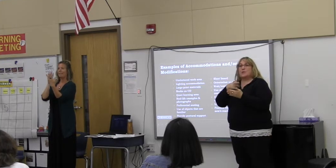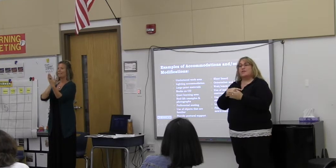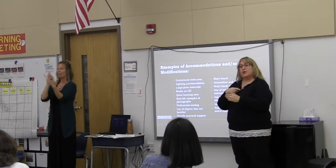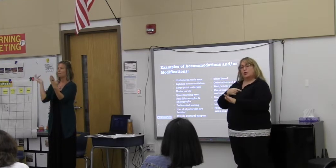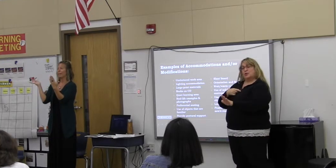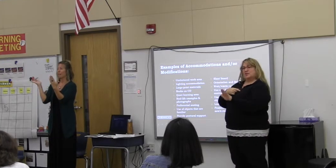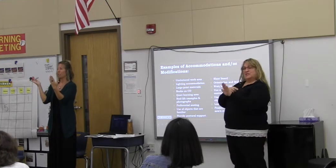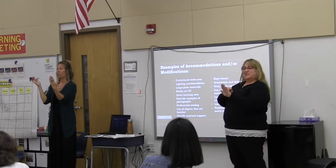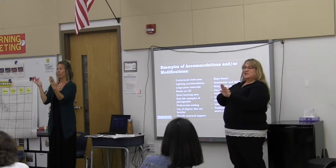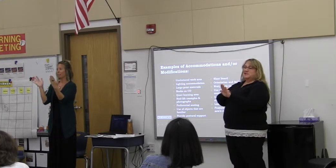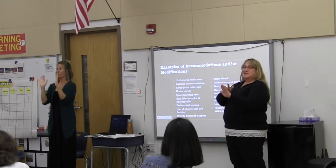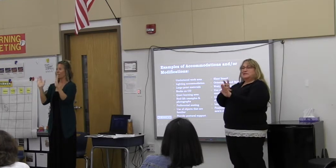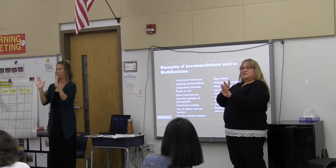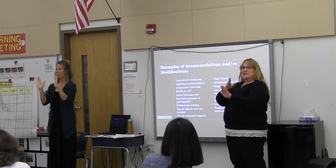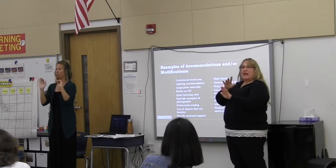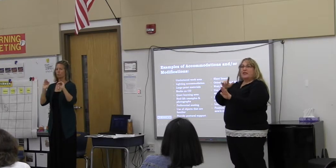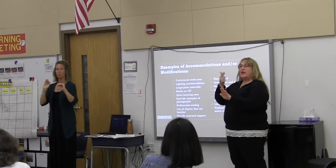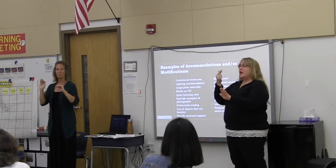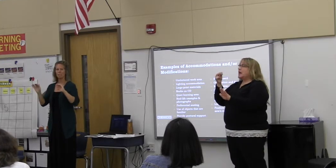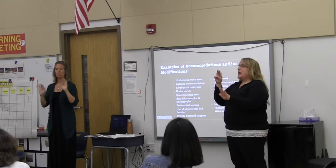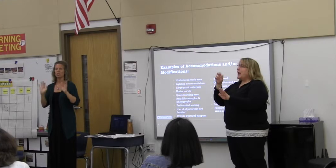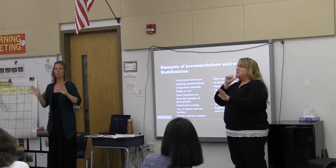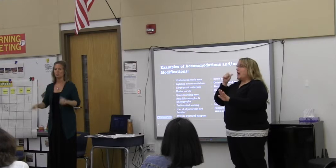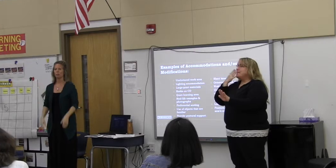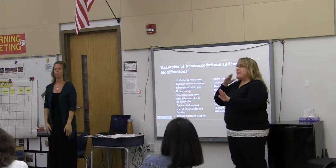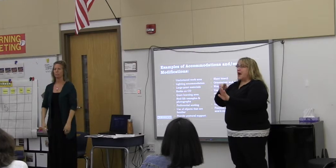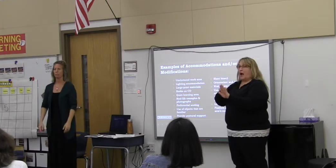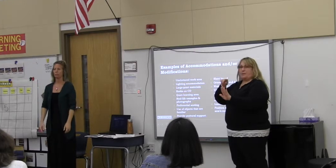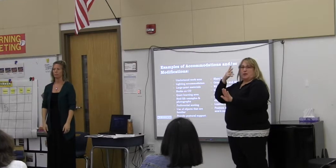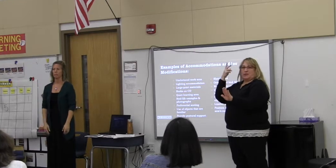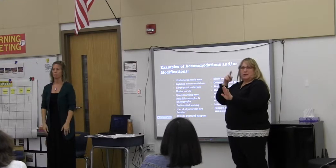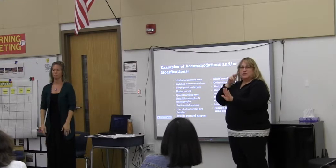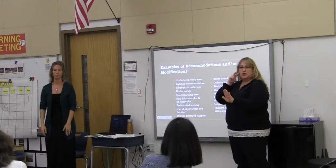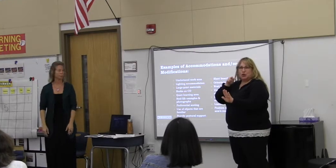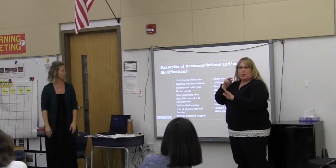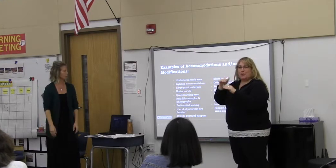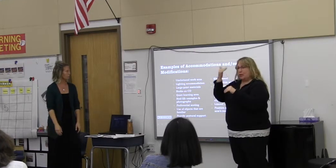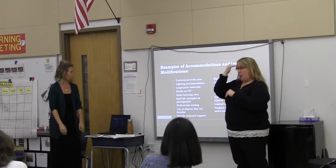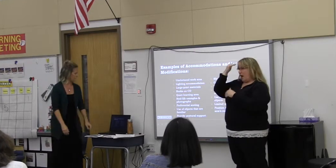level, it's not going to be as shiny. So just look for it.